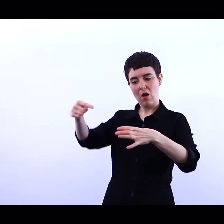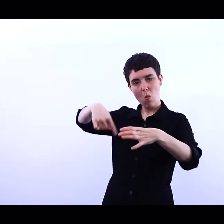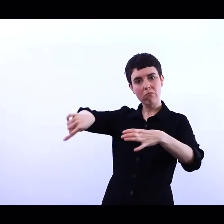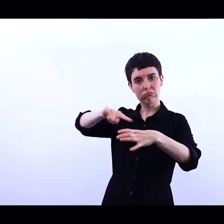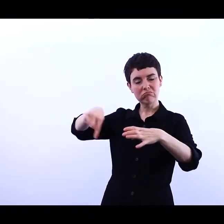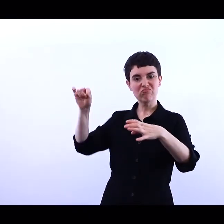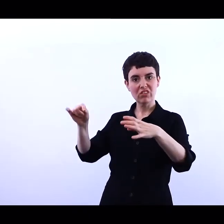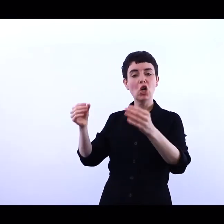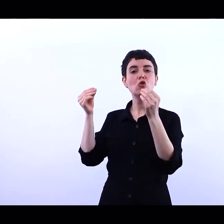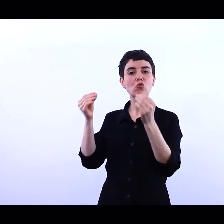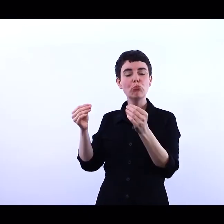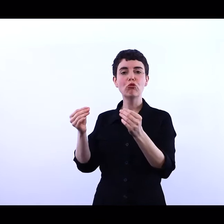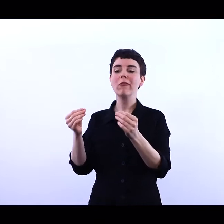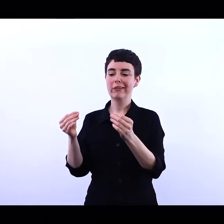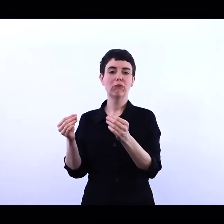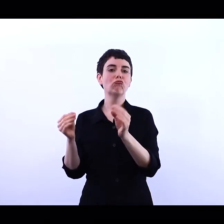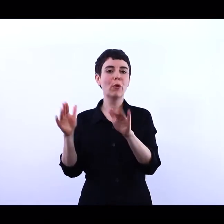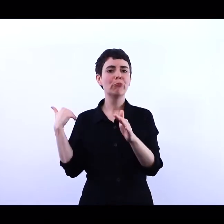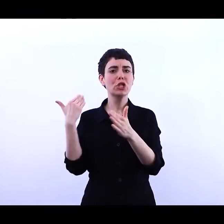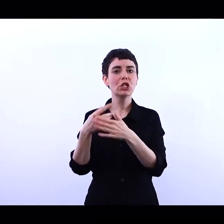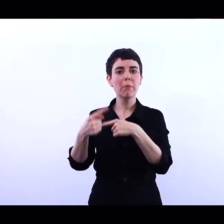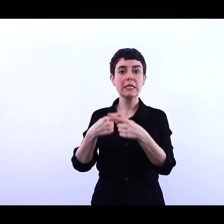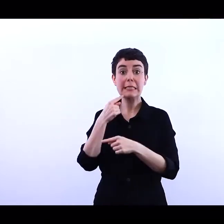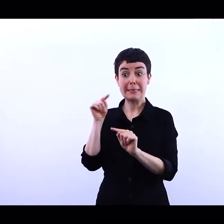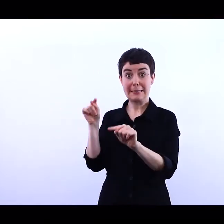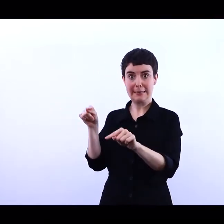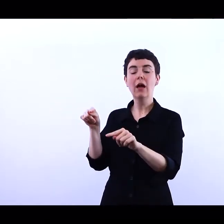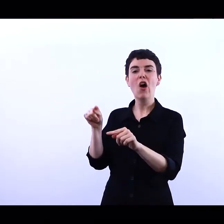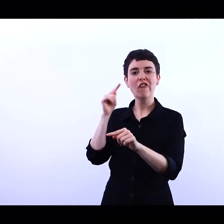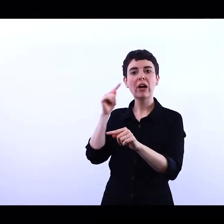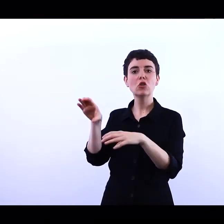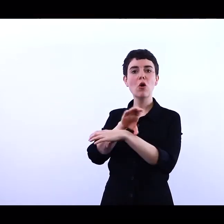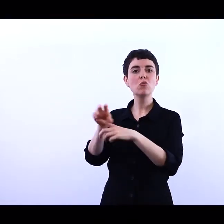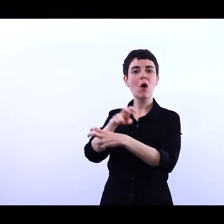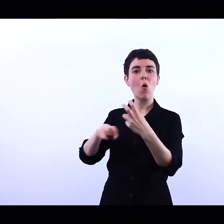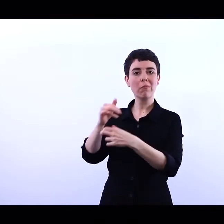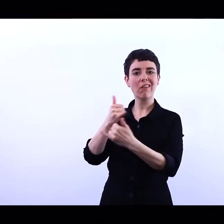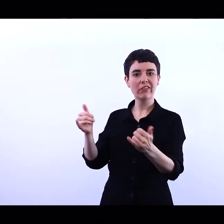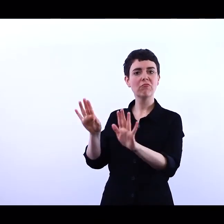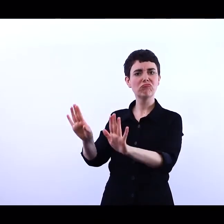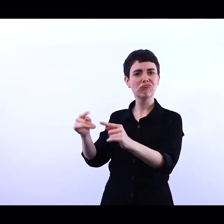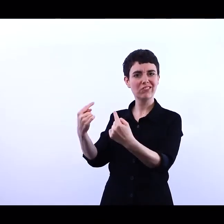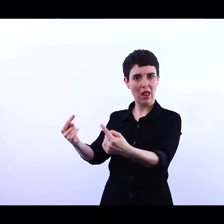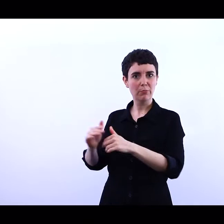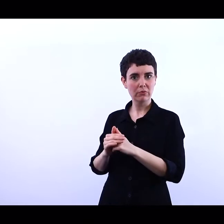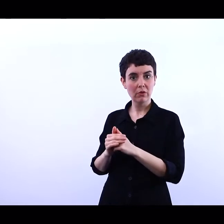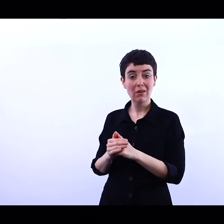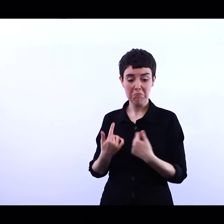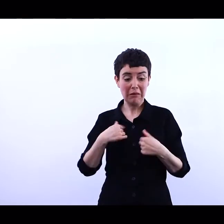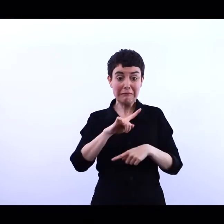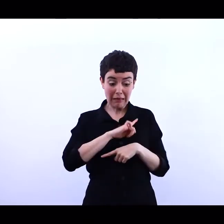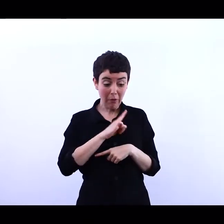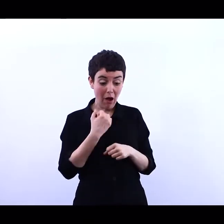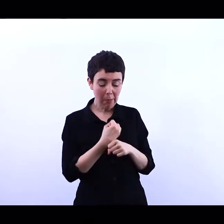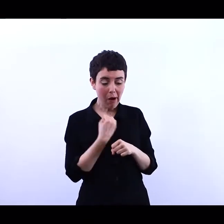long been used as a way of saying that the only people in an organization who should or could talk about technology